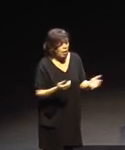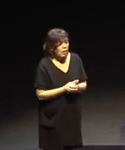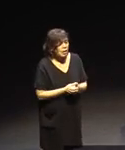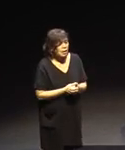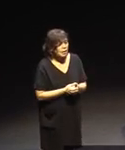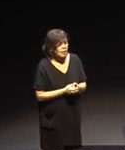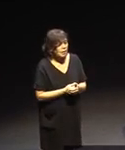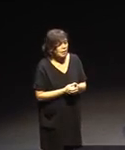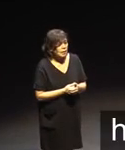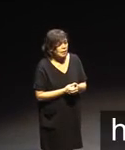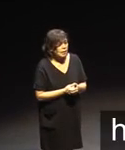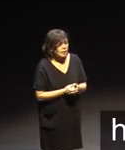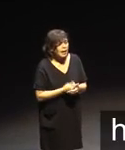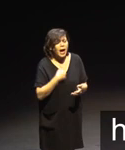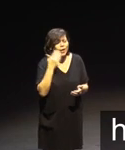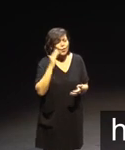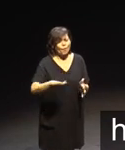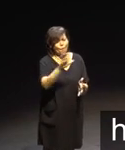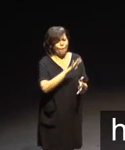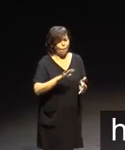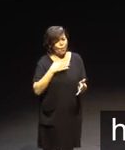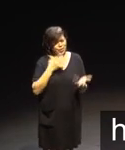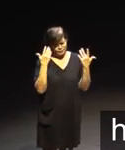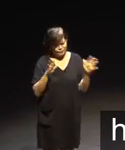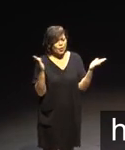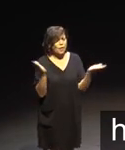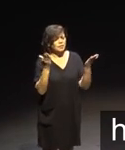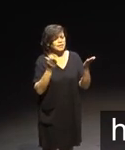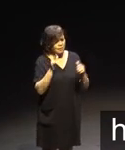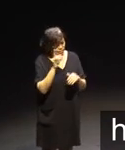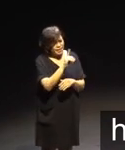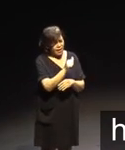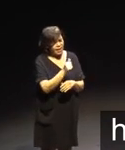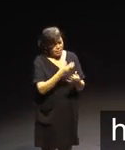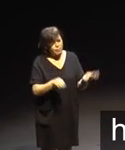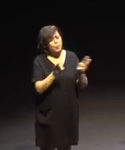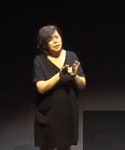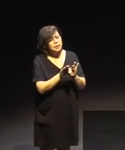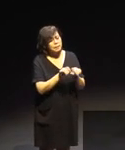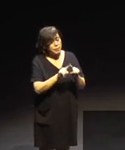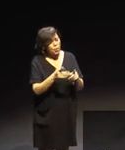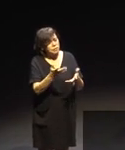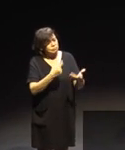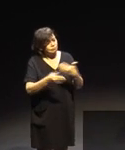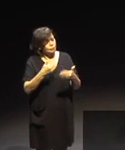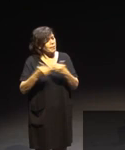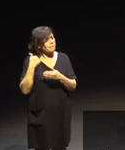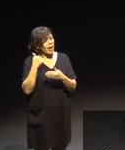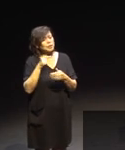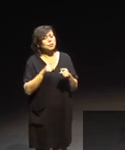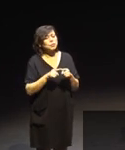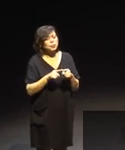So I know I'm speaking to the converted here, but I still thought it was really important to bring us back, you know, before we start going to all